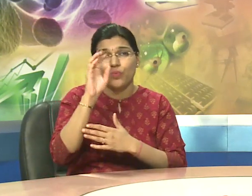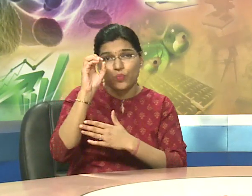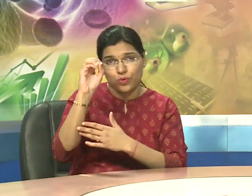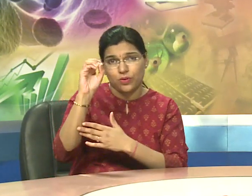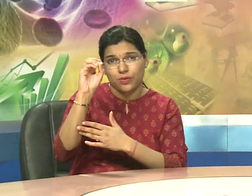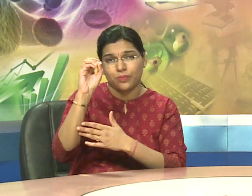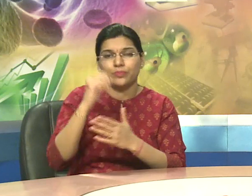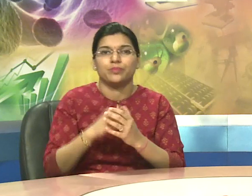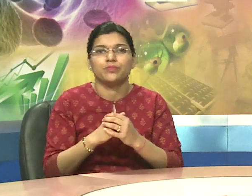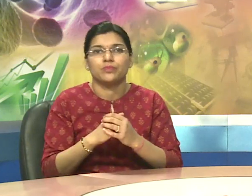40th word,